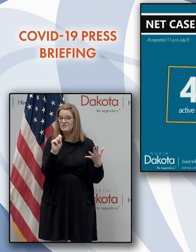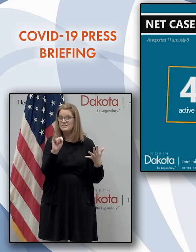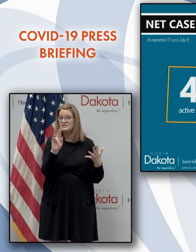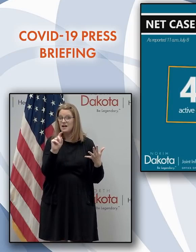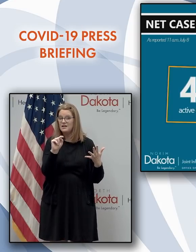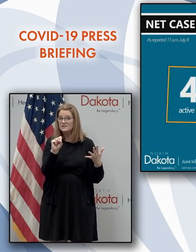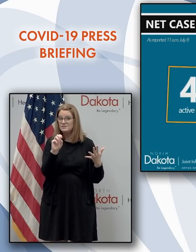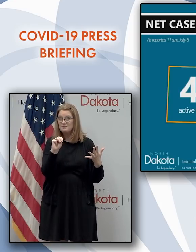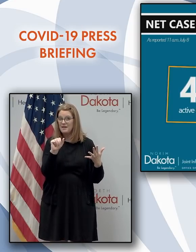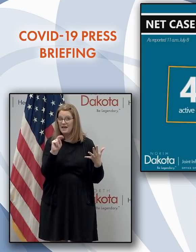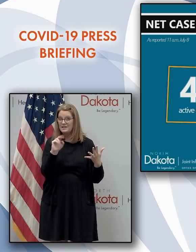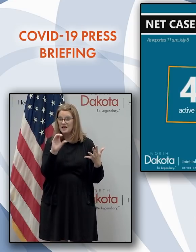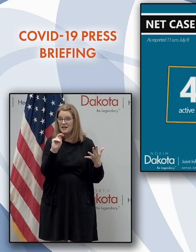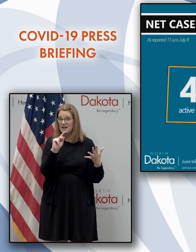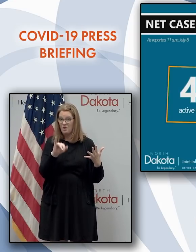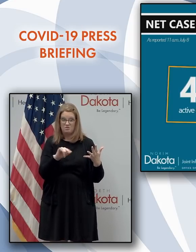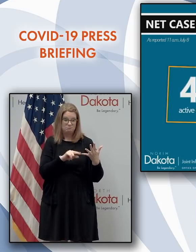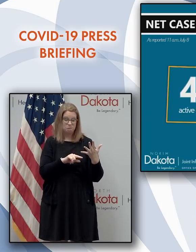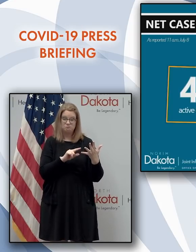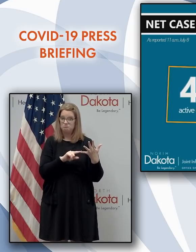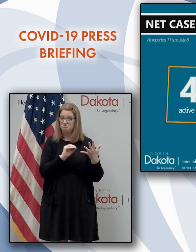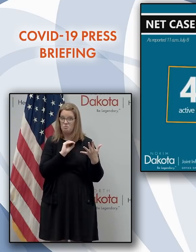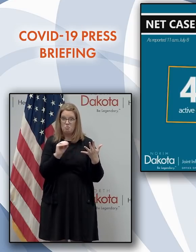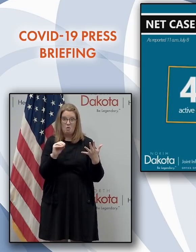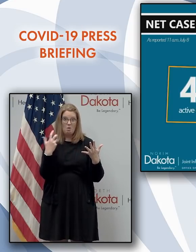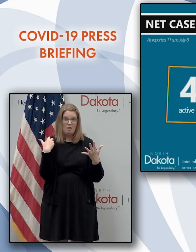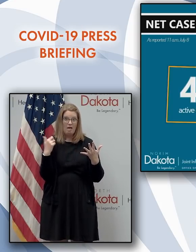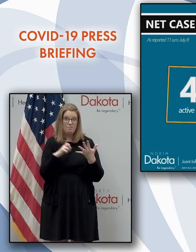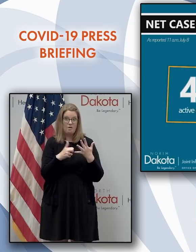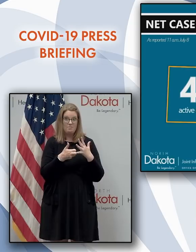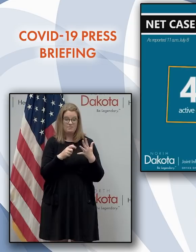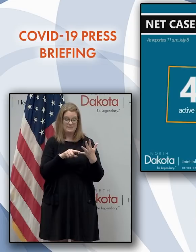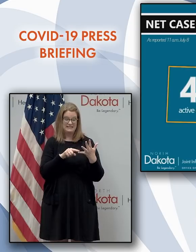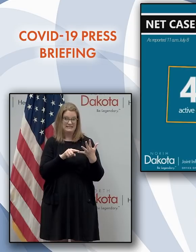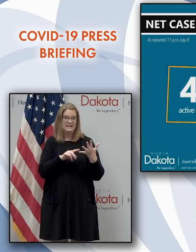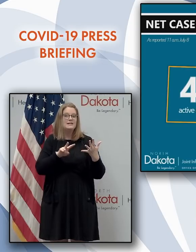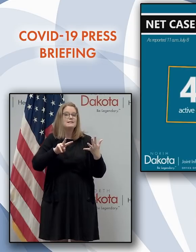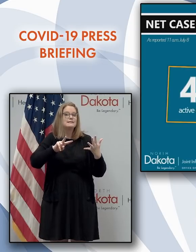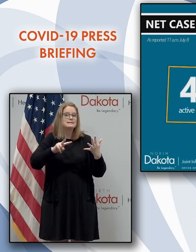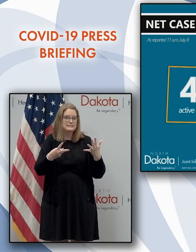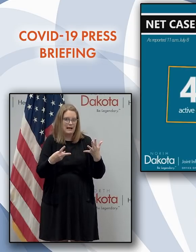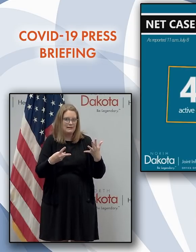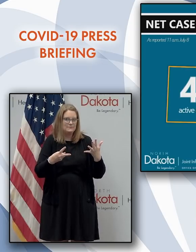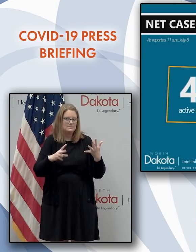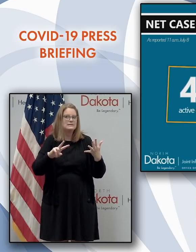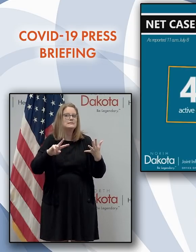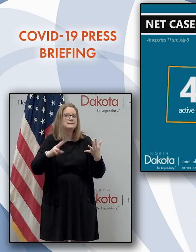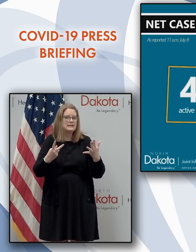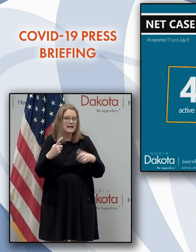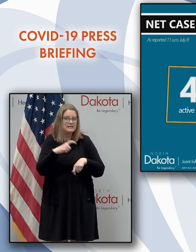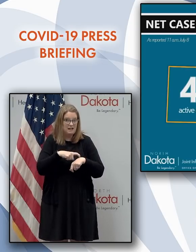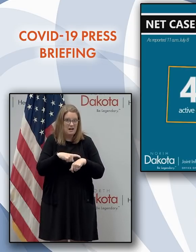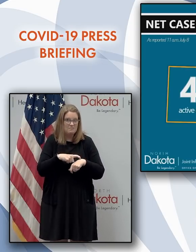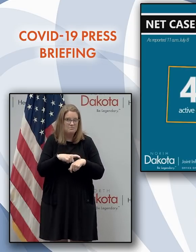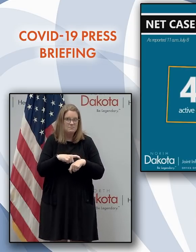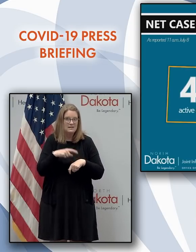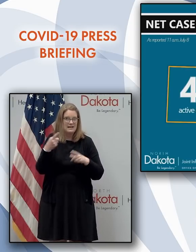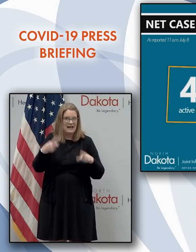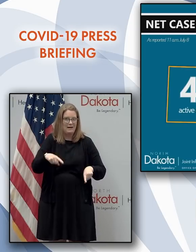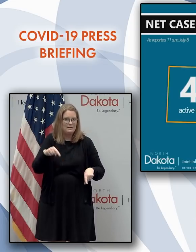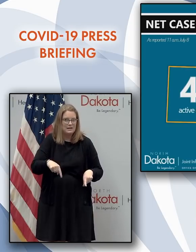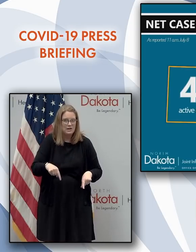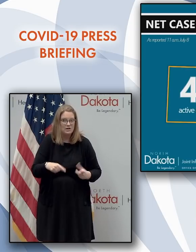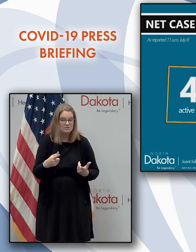Stutzman County who had no underlying health conditions, and that's the second case recorded in North Dakota where someone has